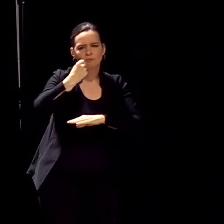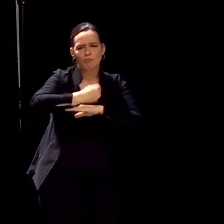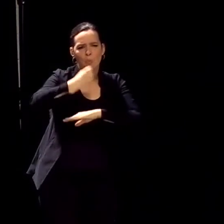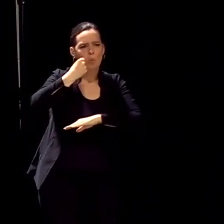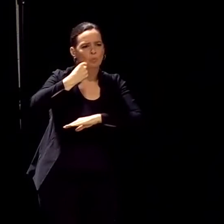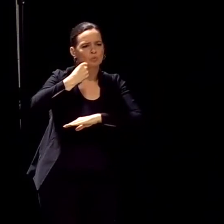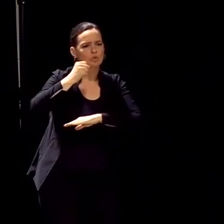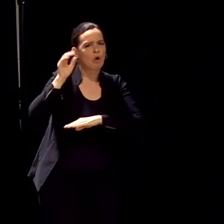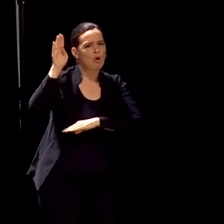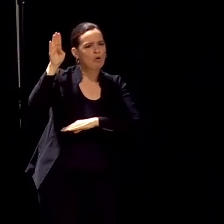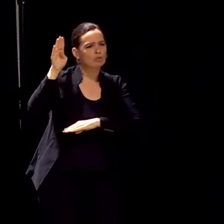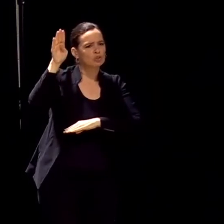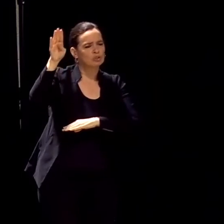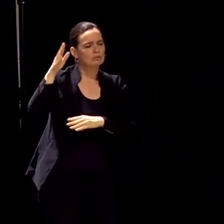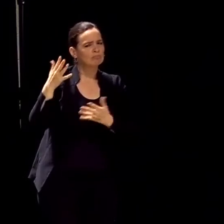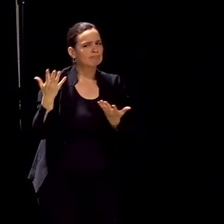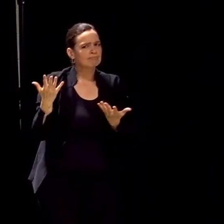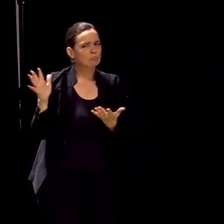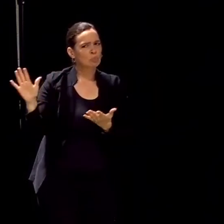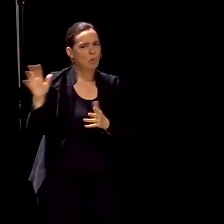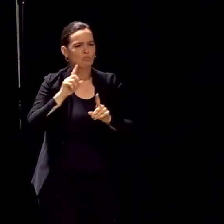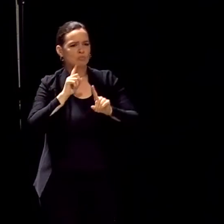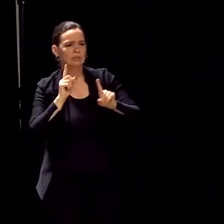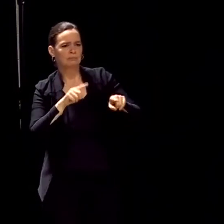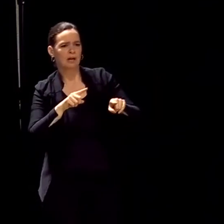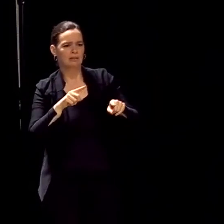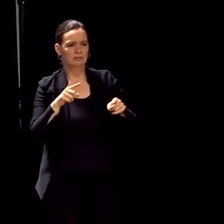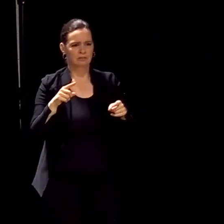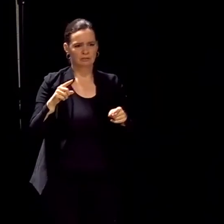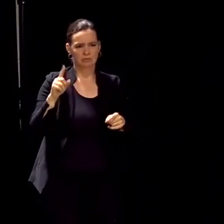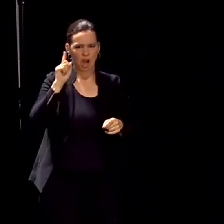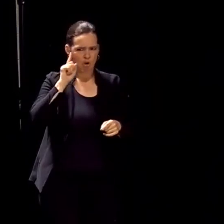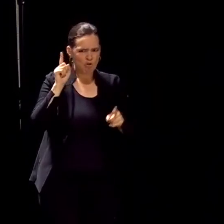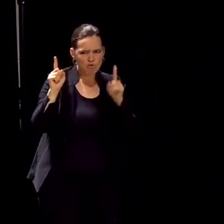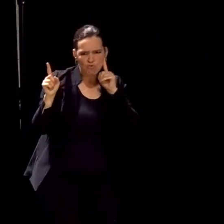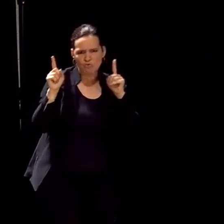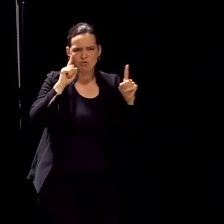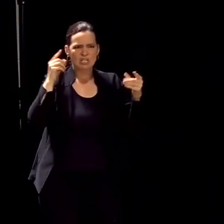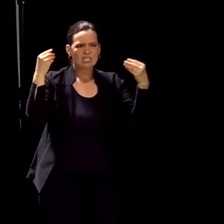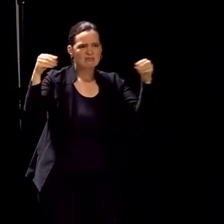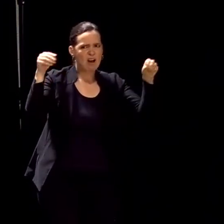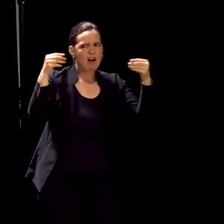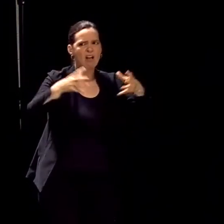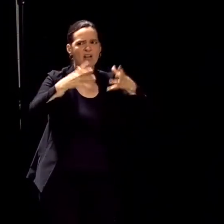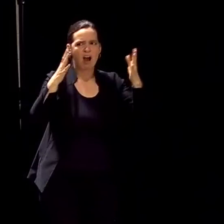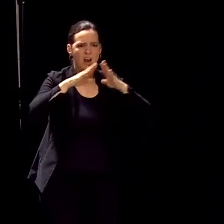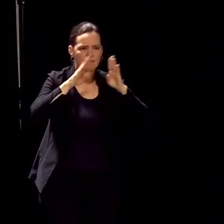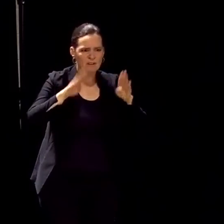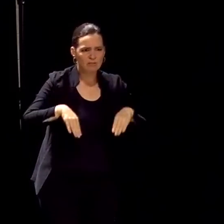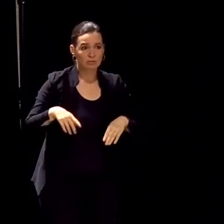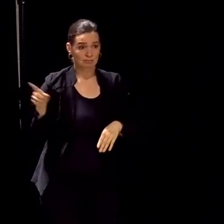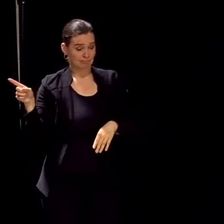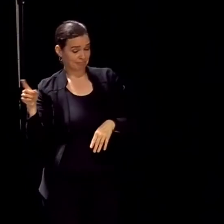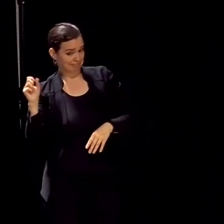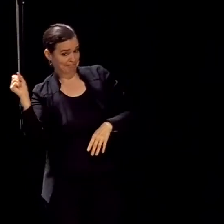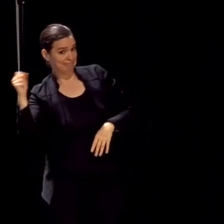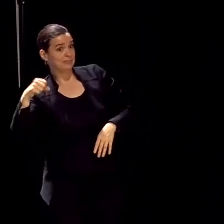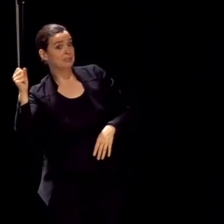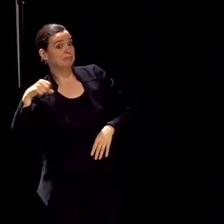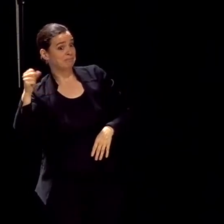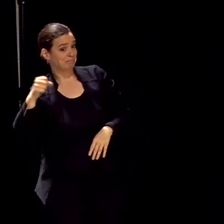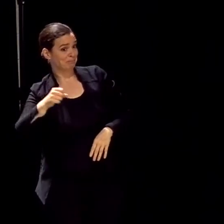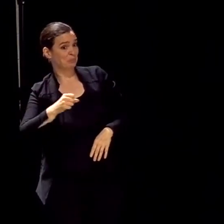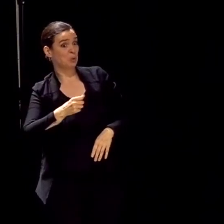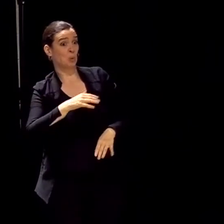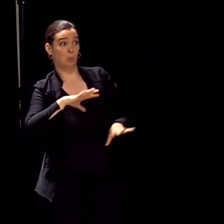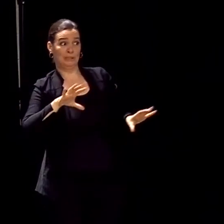lot was sold, it seemed pretty successful. Well, we do pretty well with these, and so I haven't gotten our final number